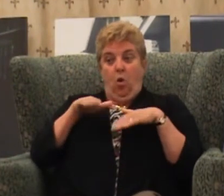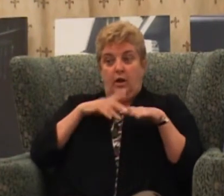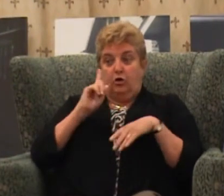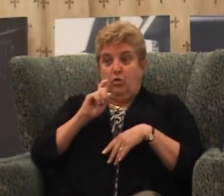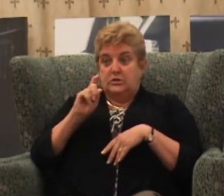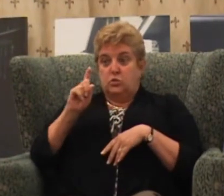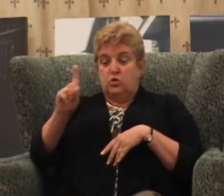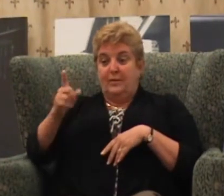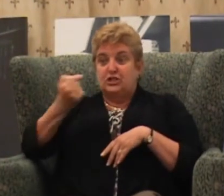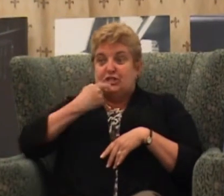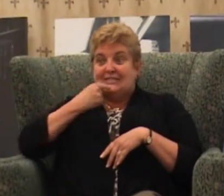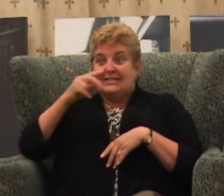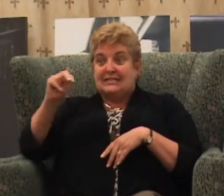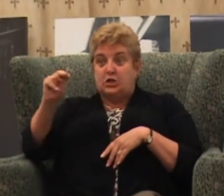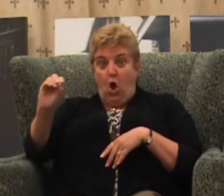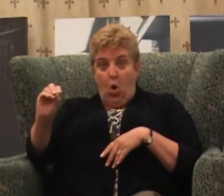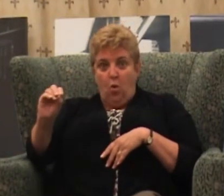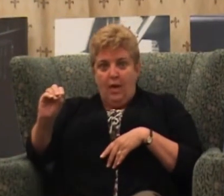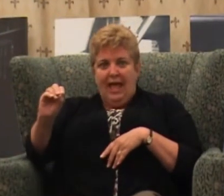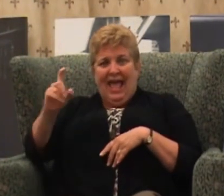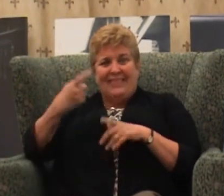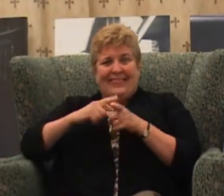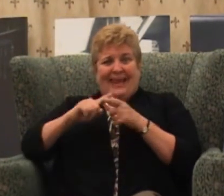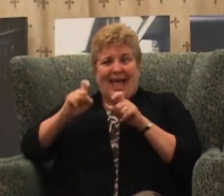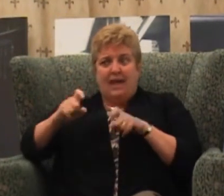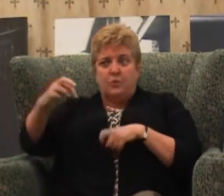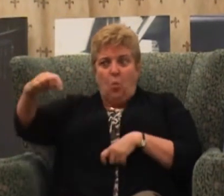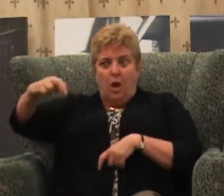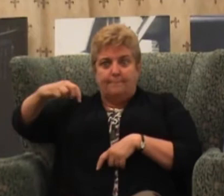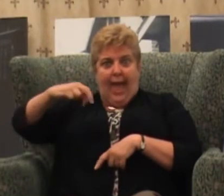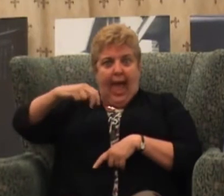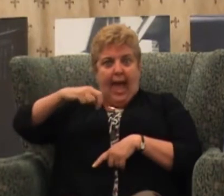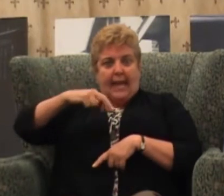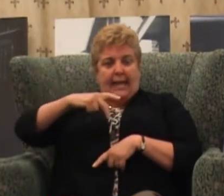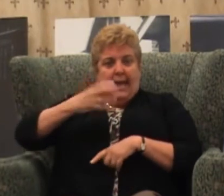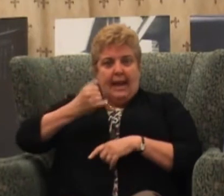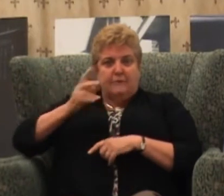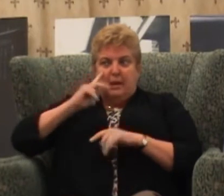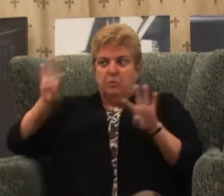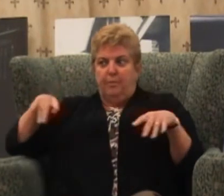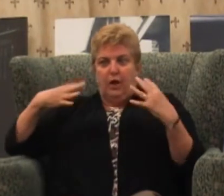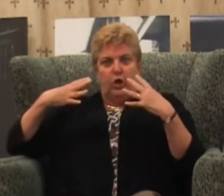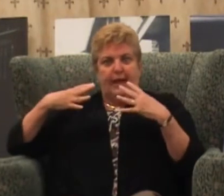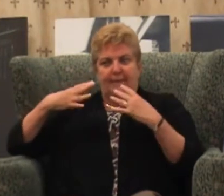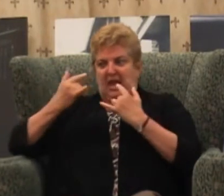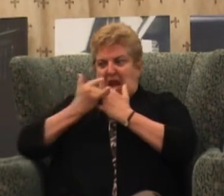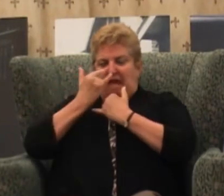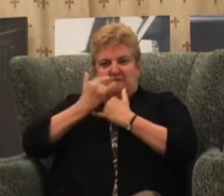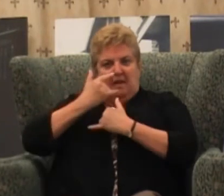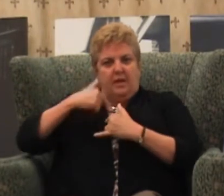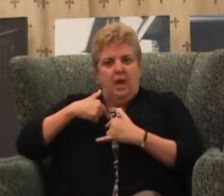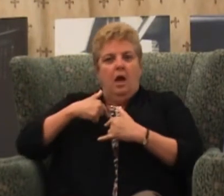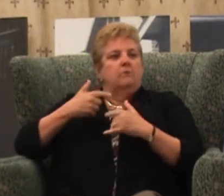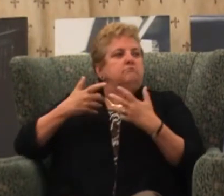and I have to take that walk of shame back across the room, and everybody's looking at me and laughing at me, I just don't even